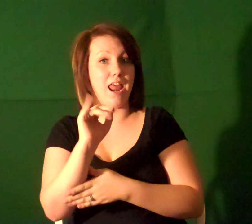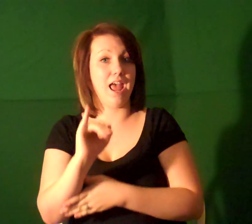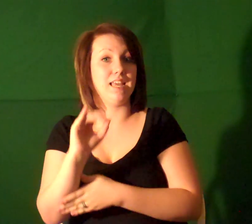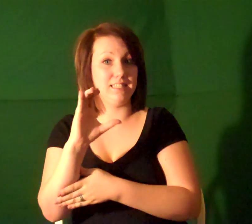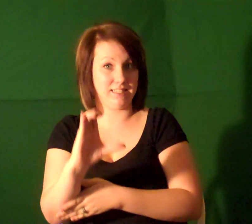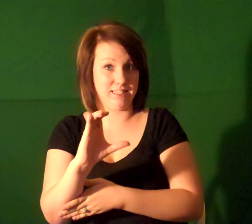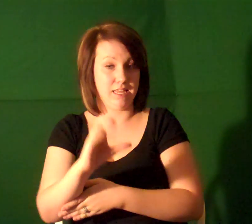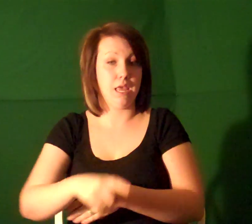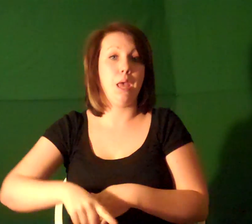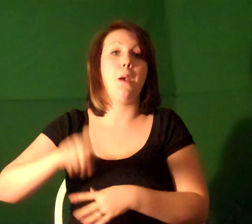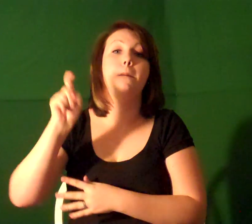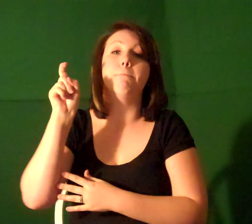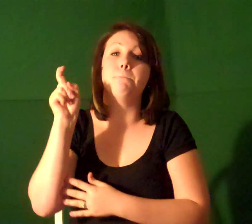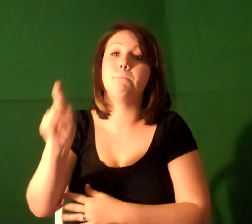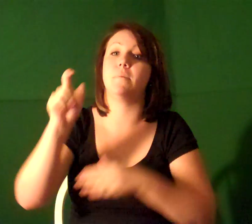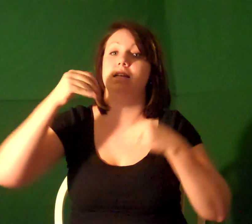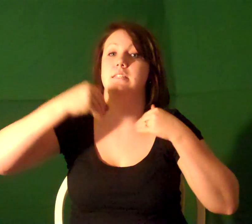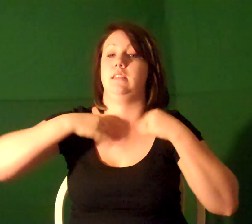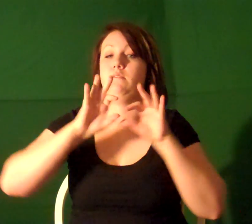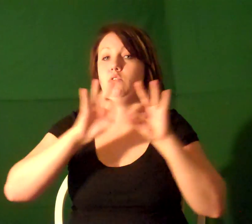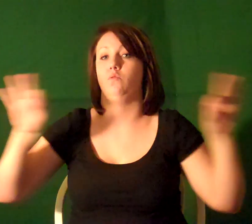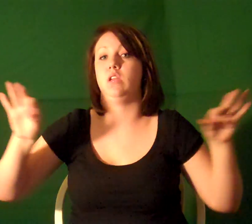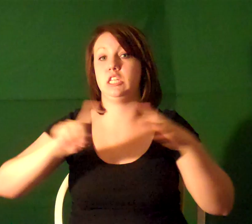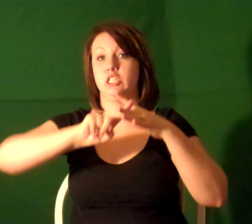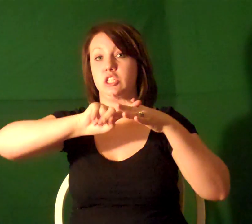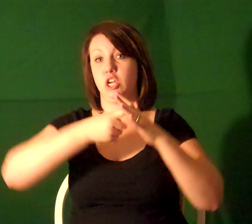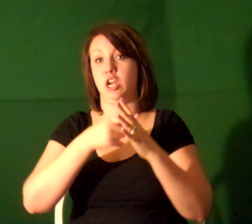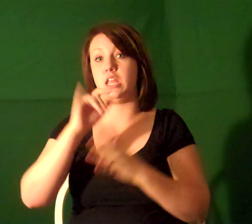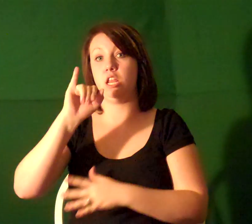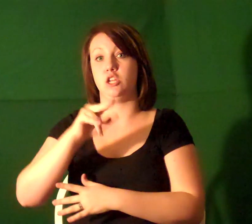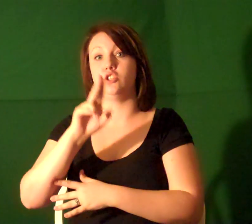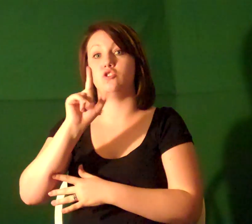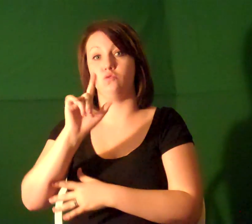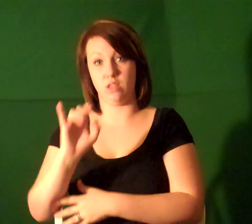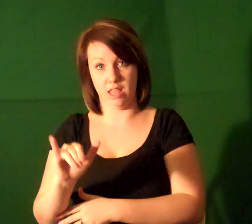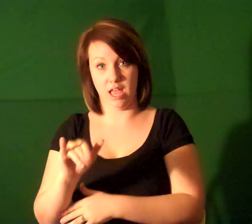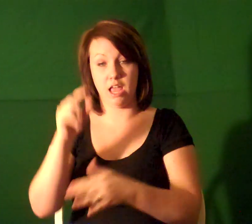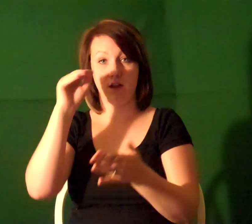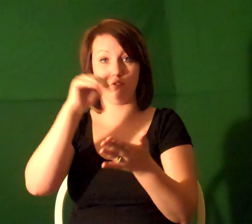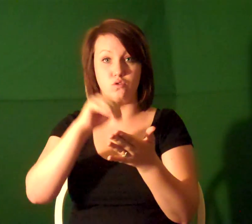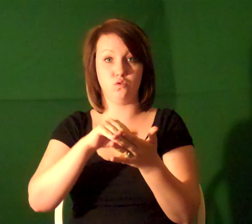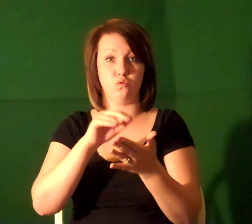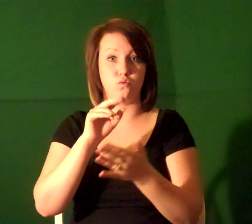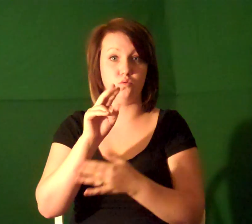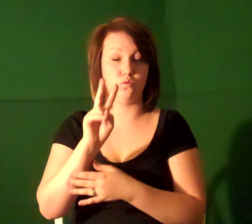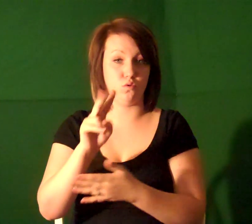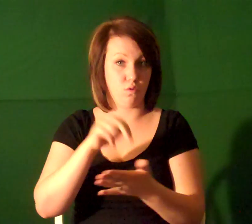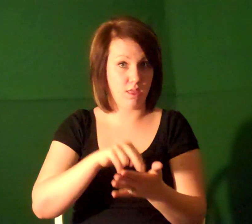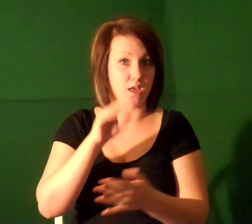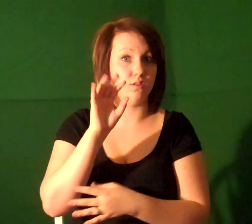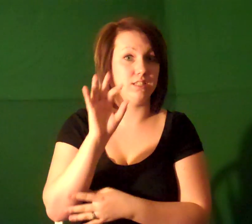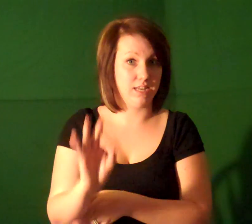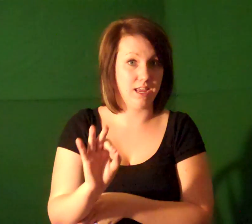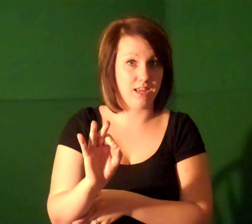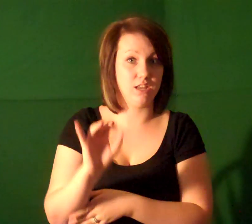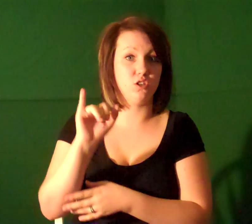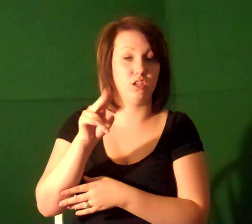must have a degree starting in July of 2009, July 1st, 2009. You must have